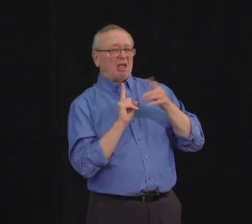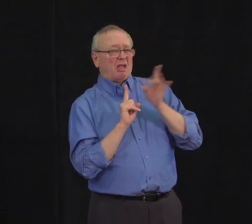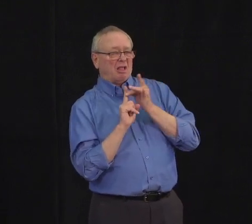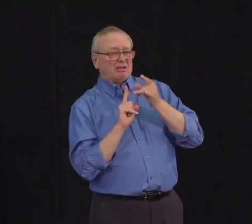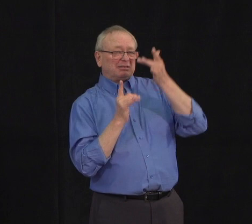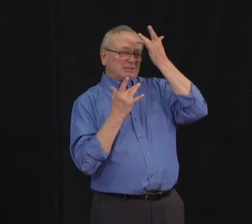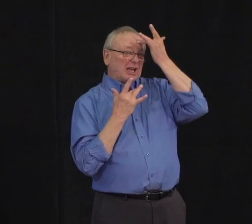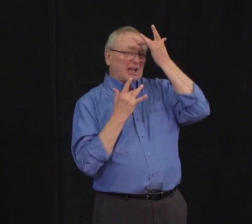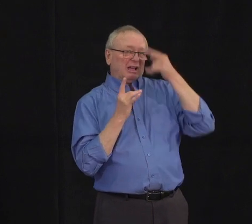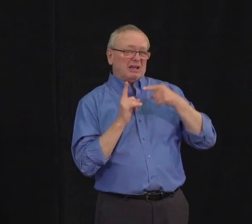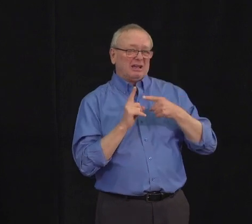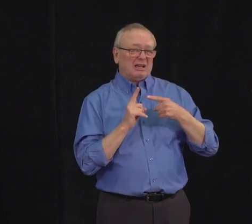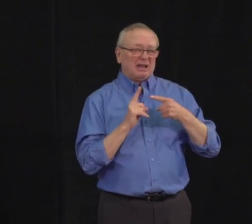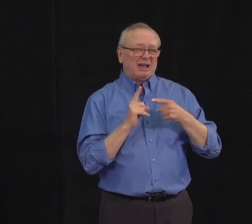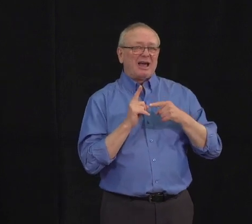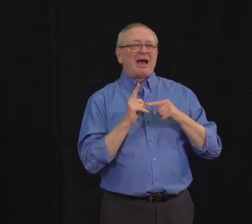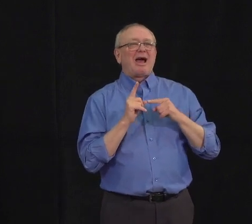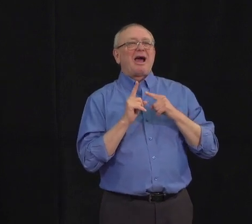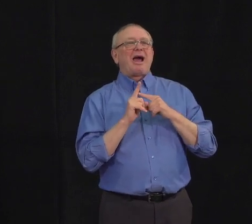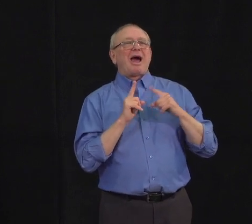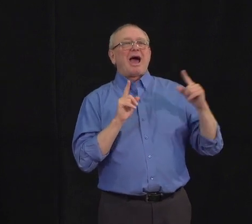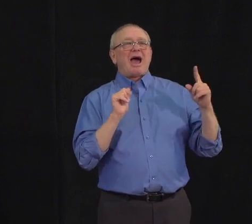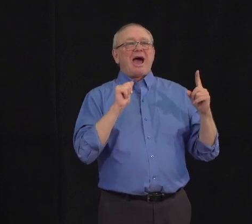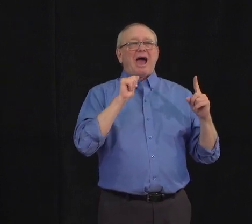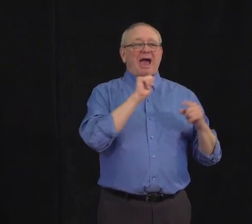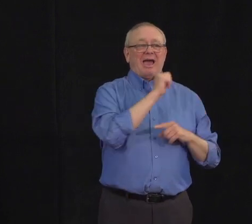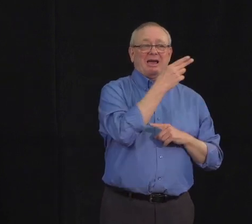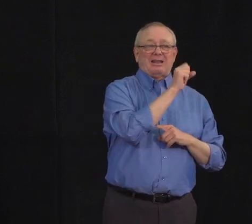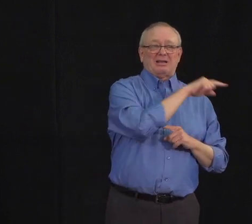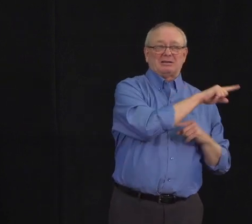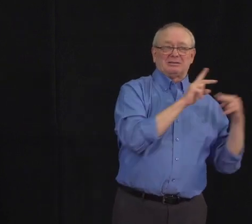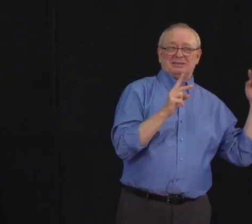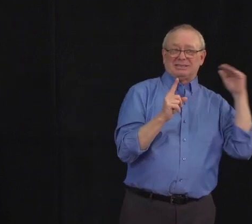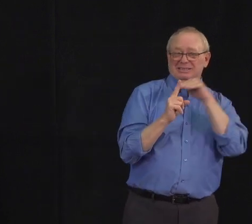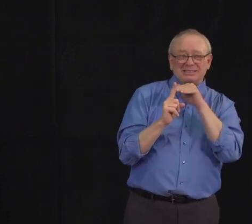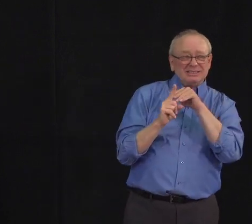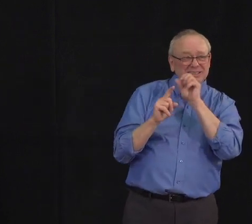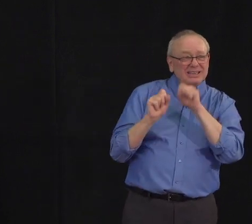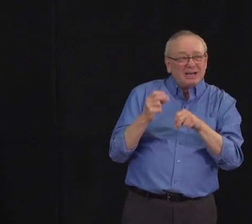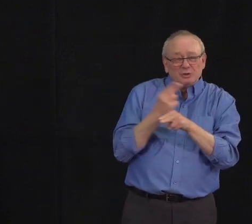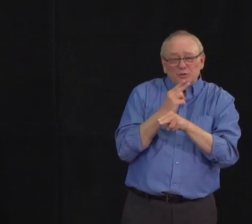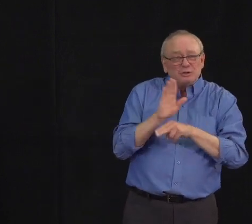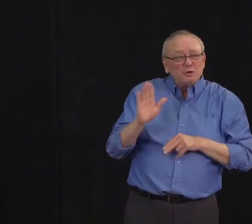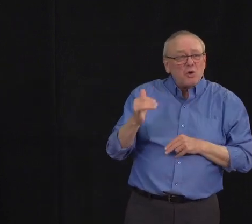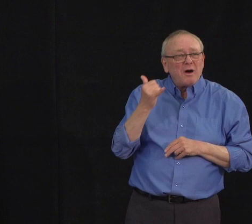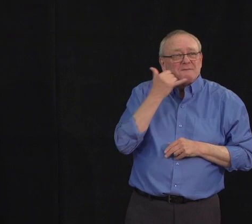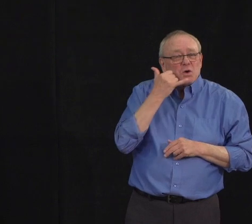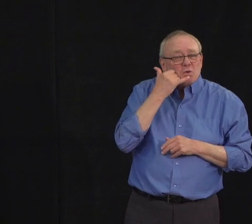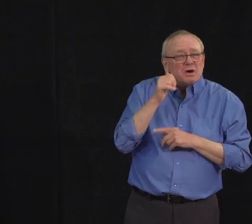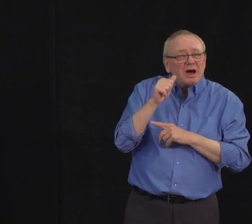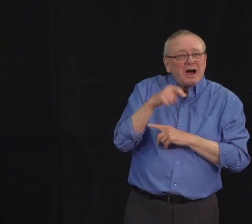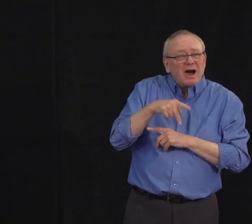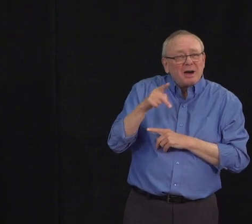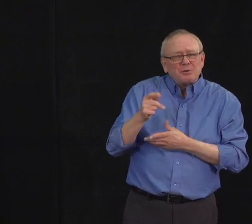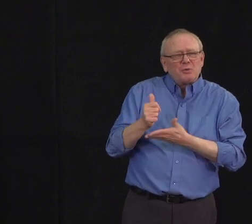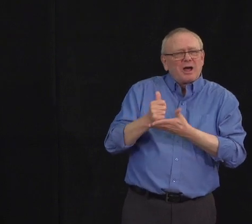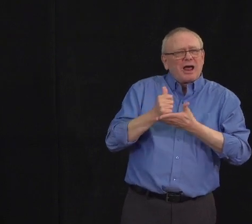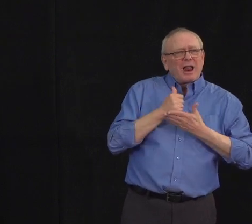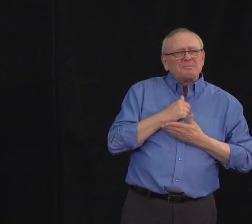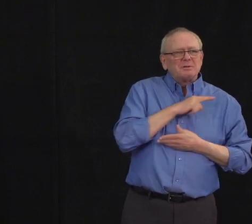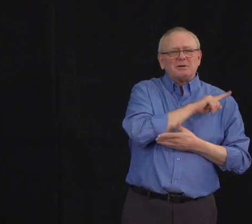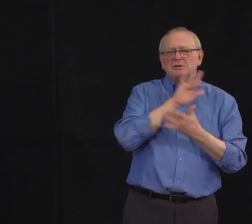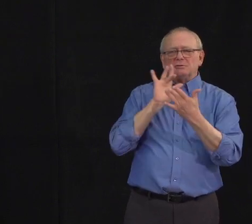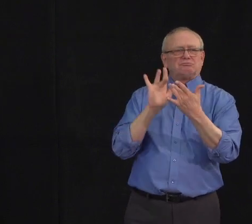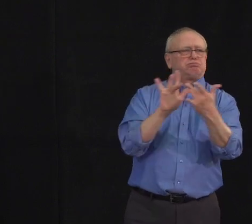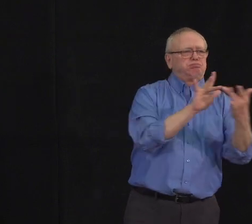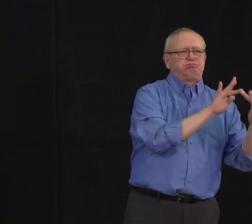contact tracers at Alberta Health Services to use this information to further enhance manual contact tracing, and allow other